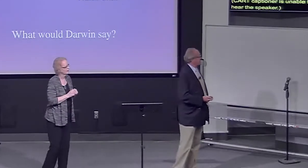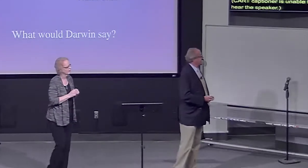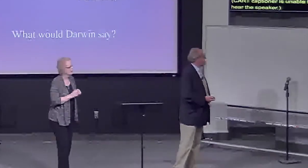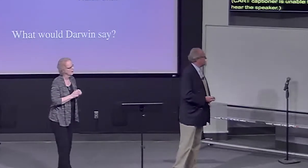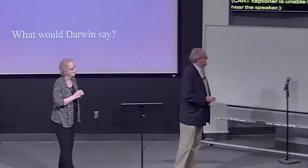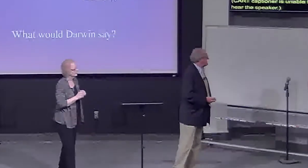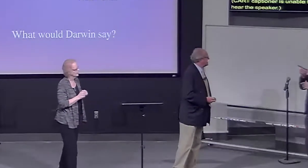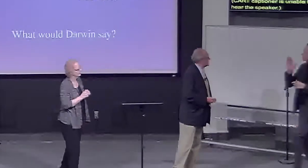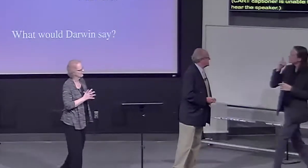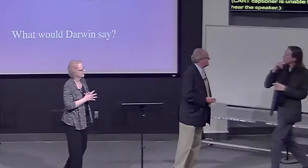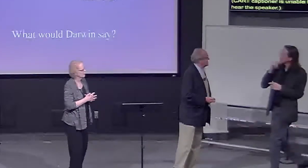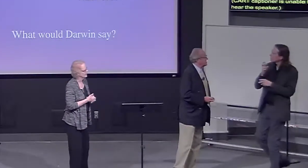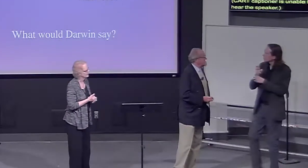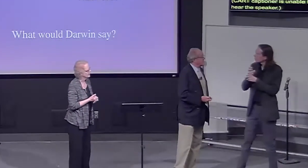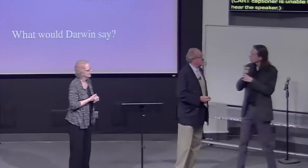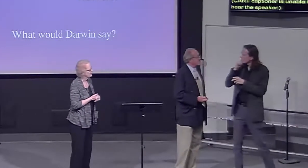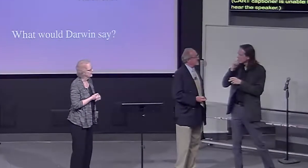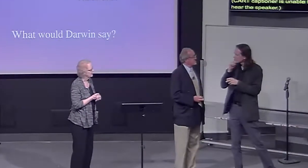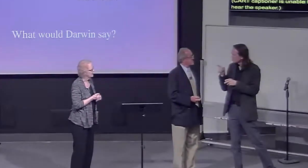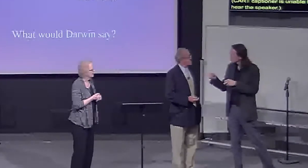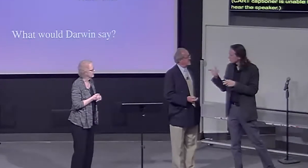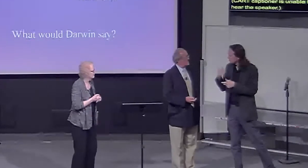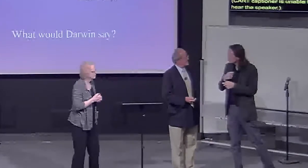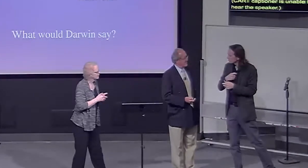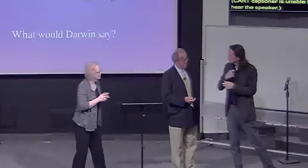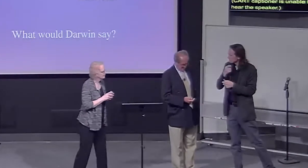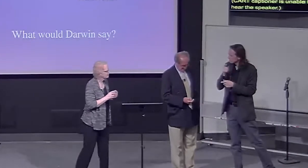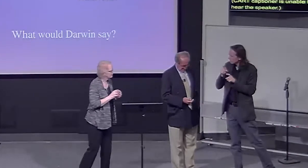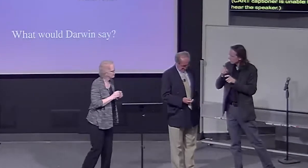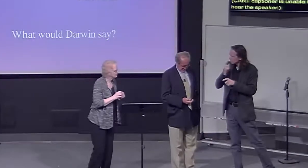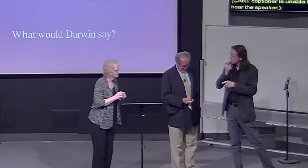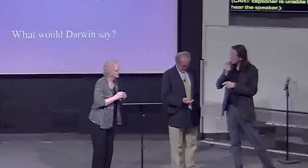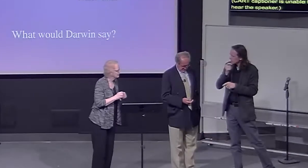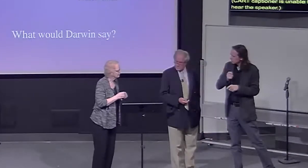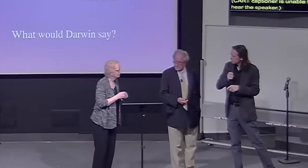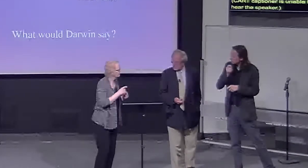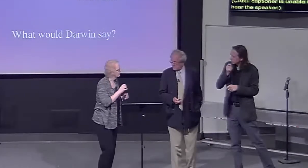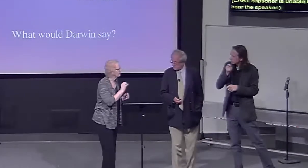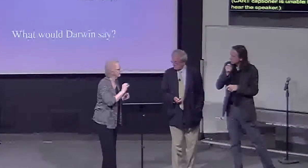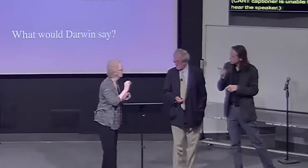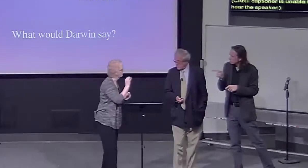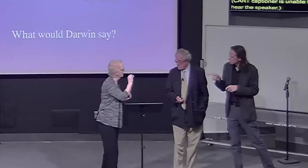And is there a noise coming?